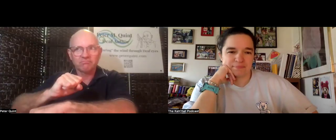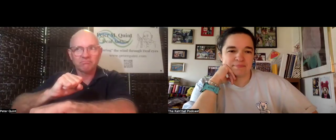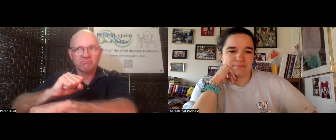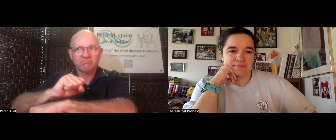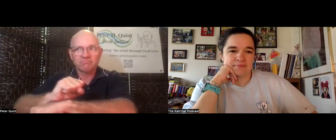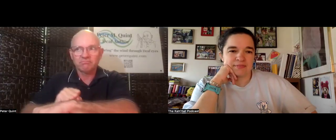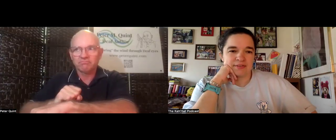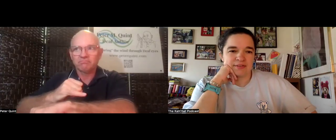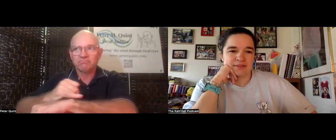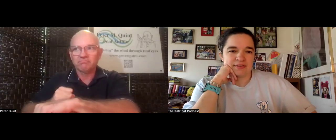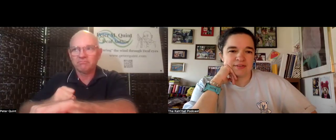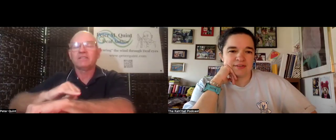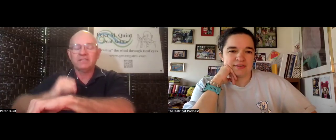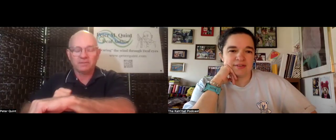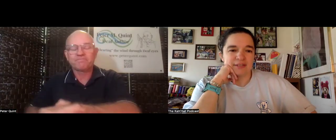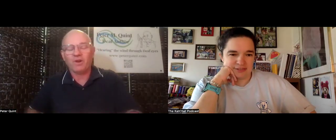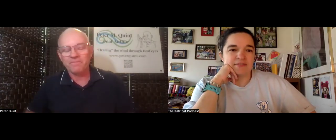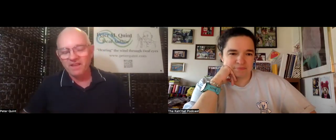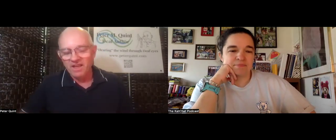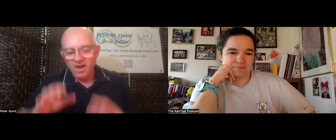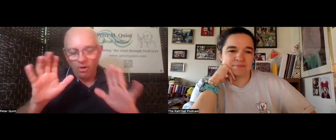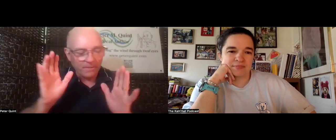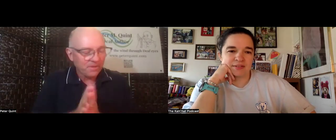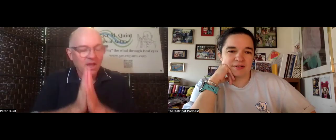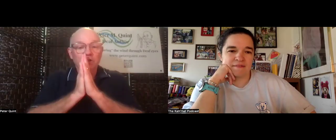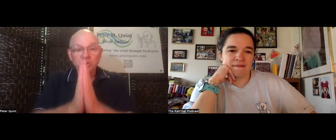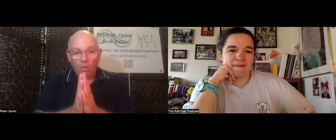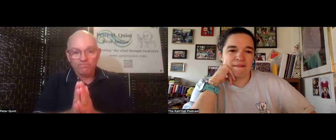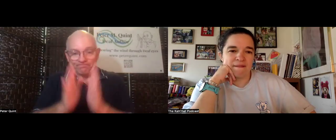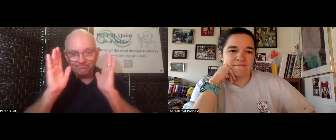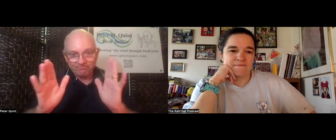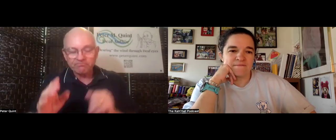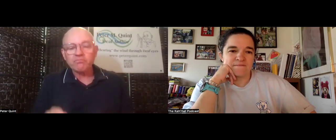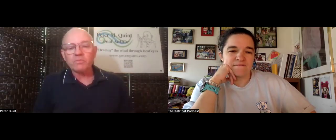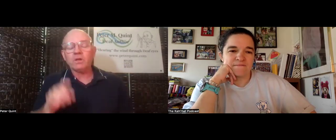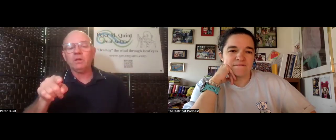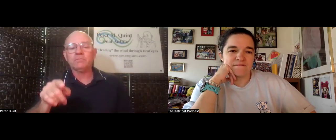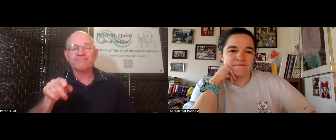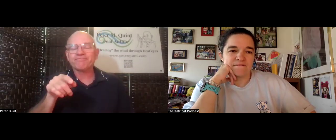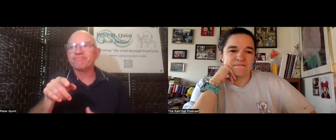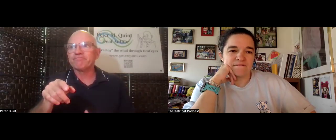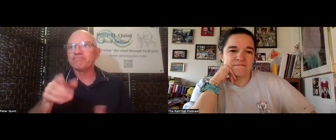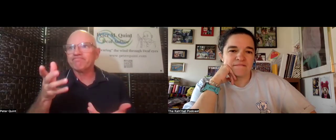know, yeah, see, right. Okay. So